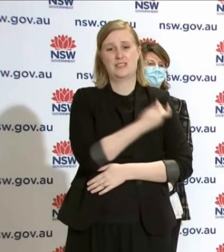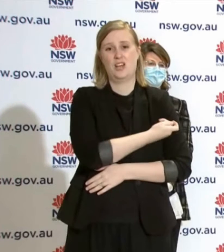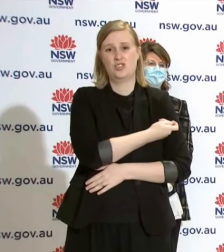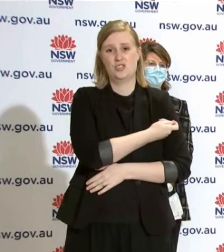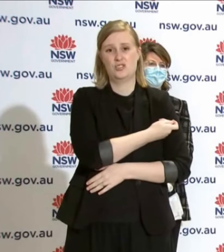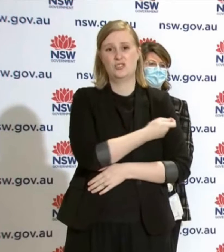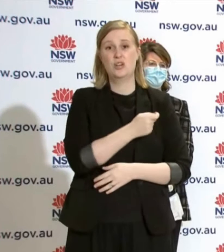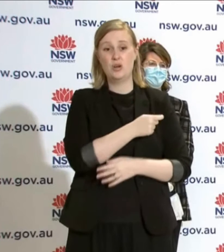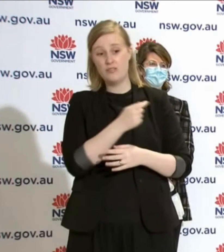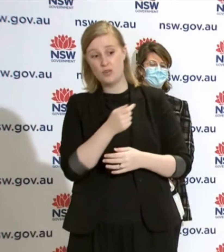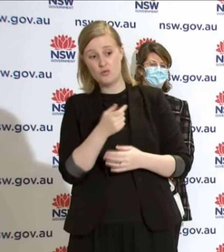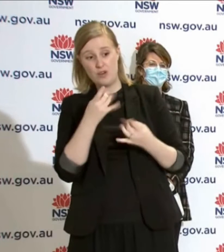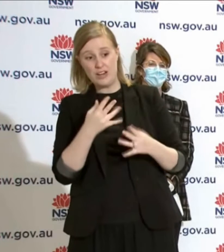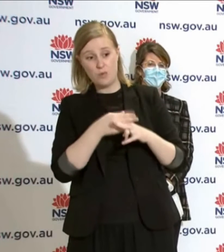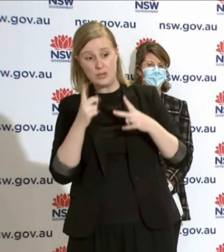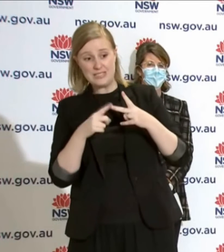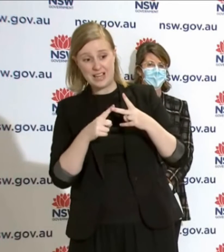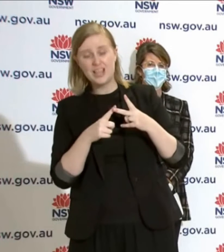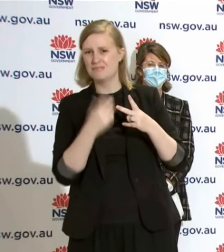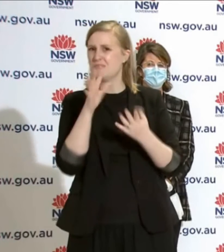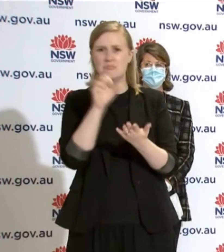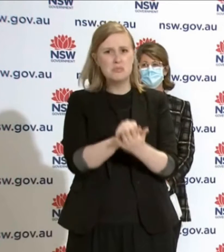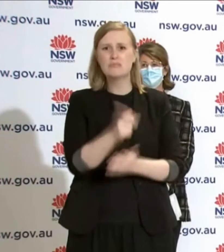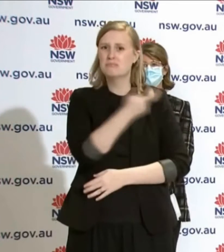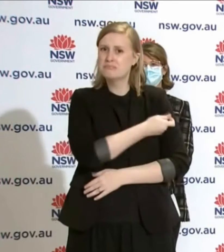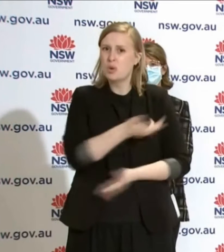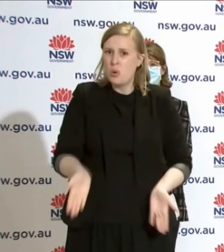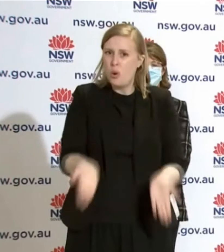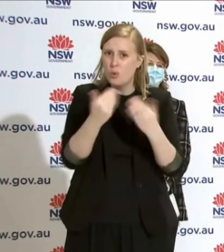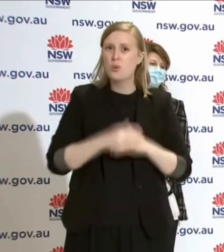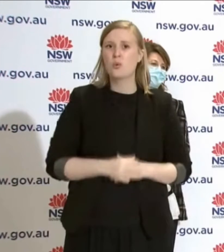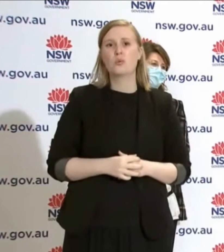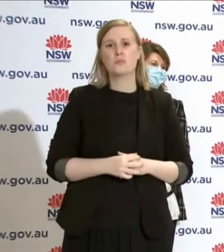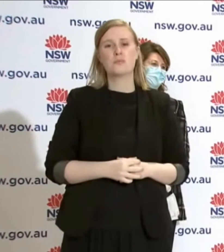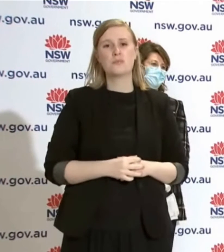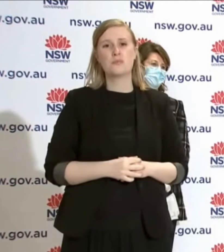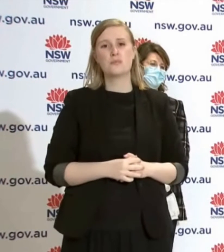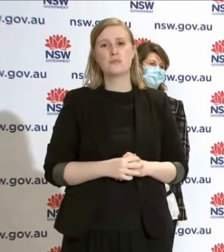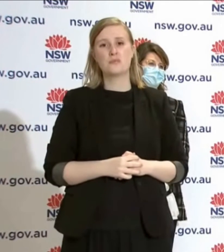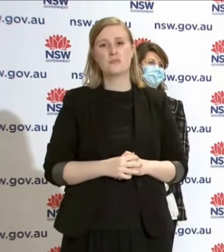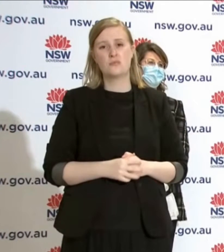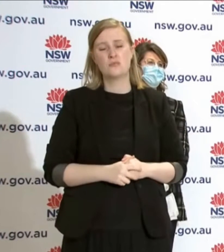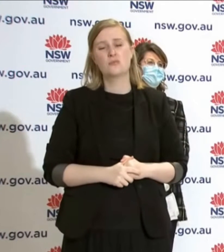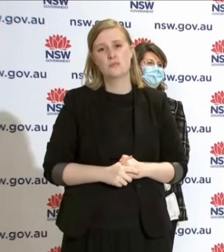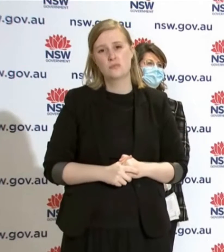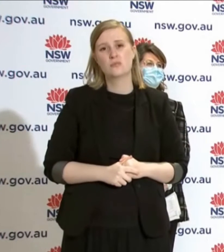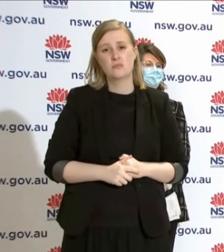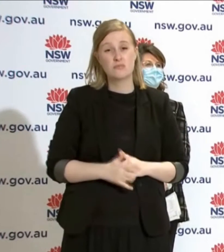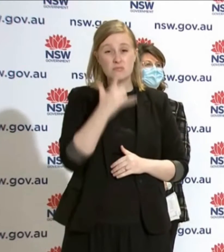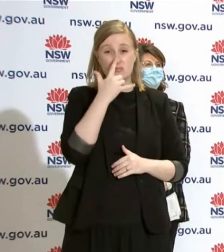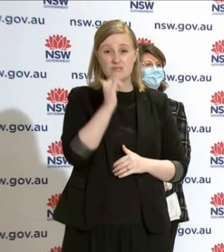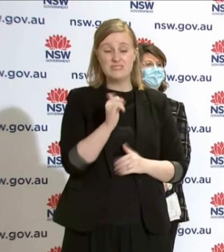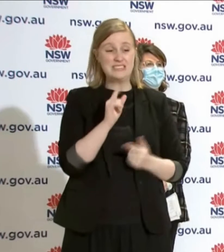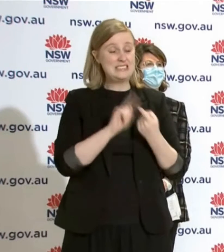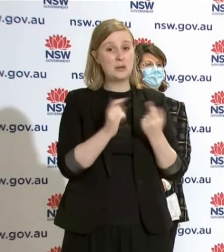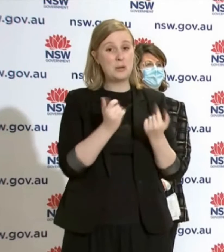is critical across all the age groups. But unfortunately, on a sad note, there are still many people over 70